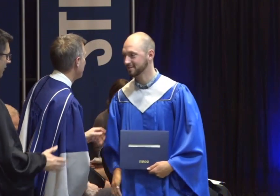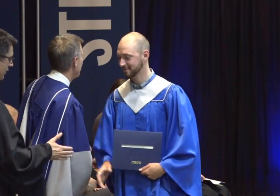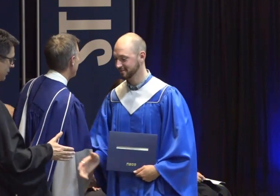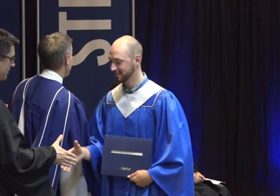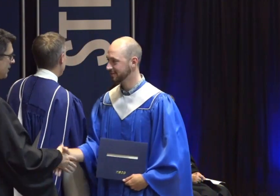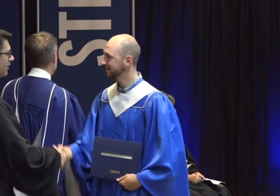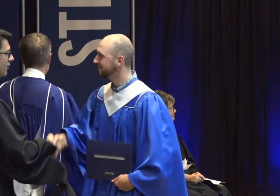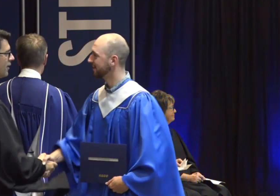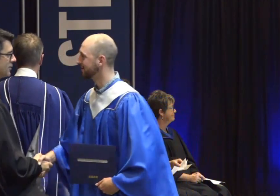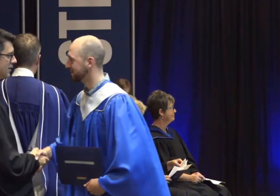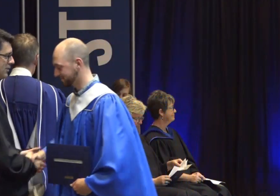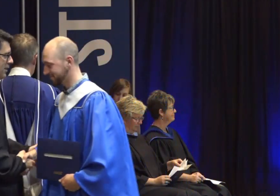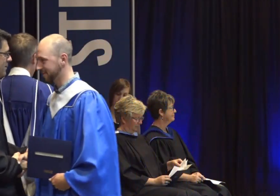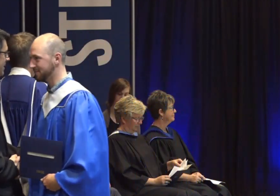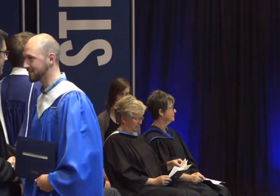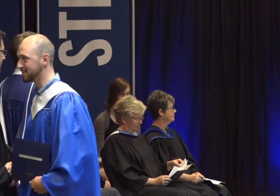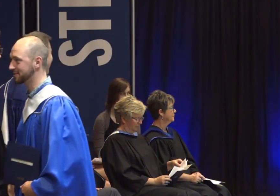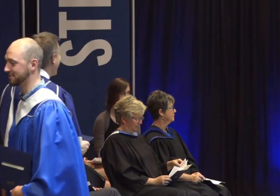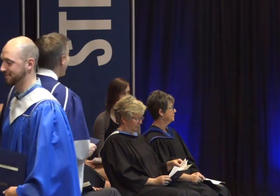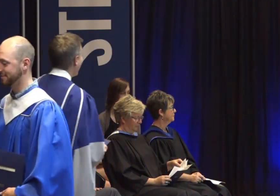Jasmine Norris Duffney.